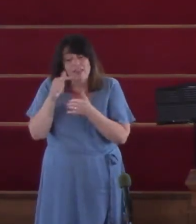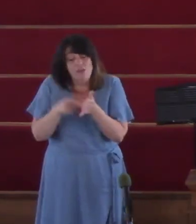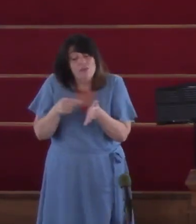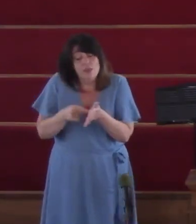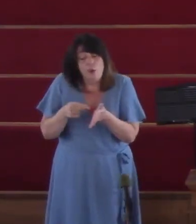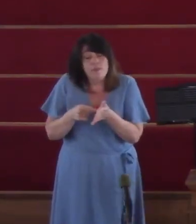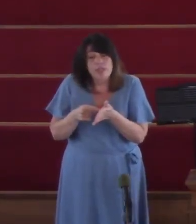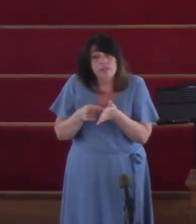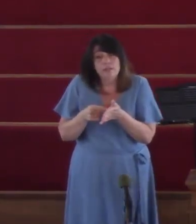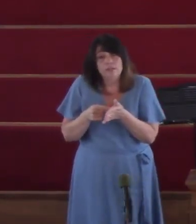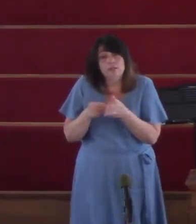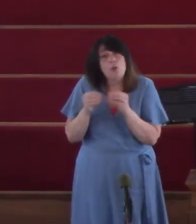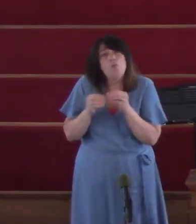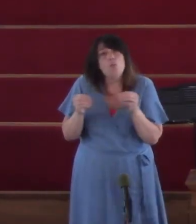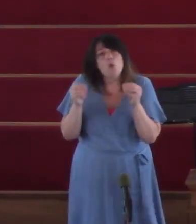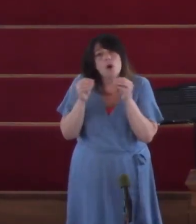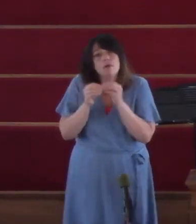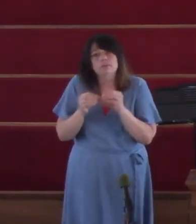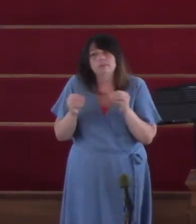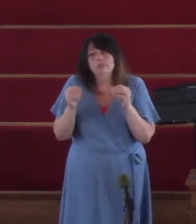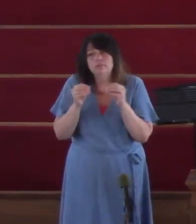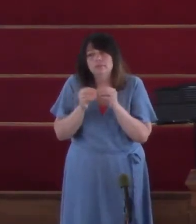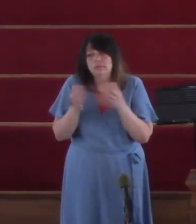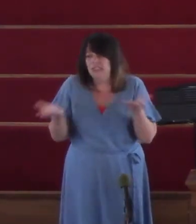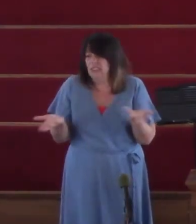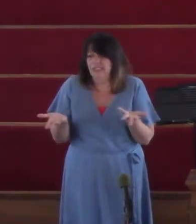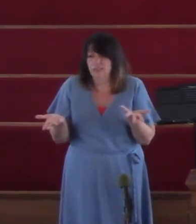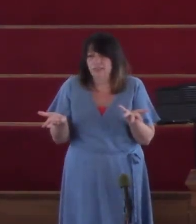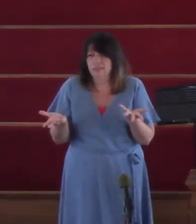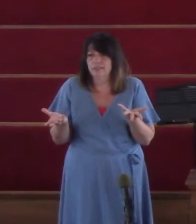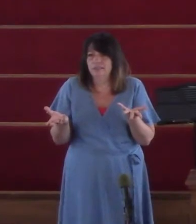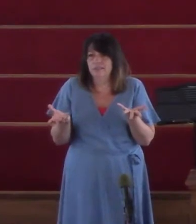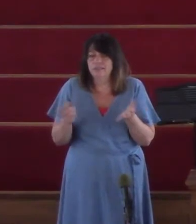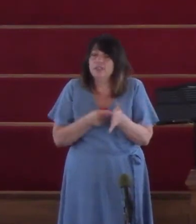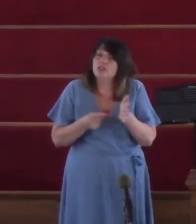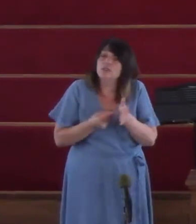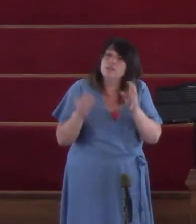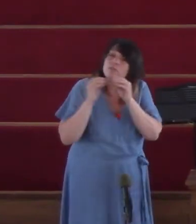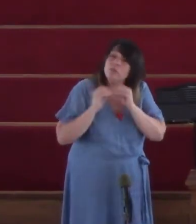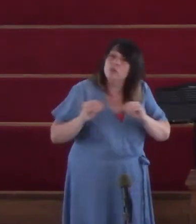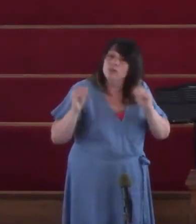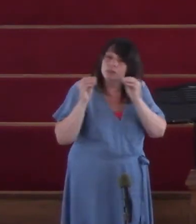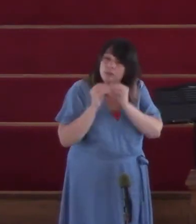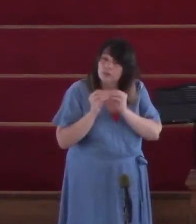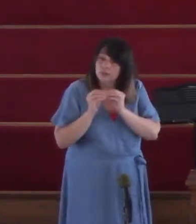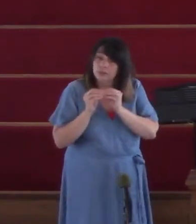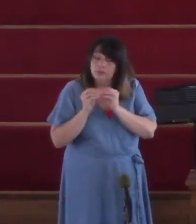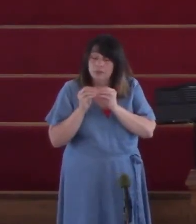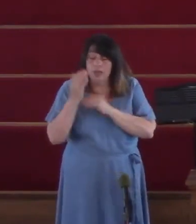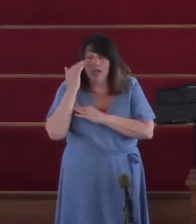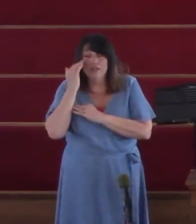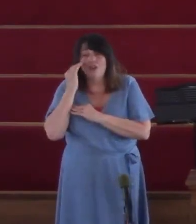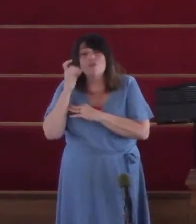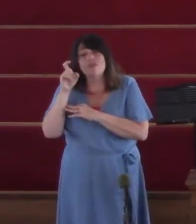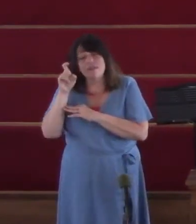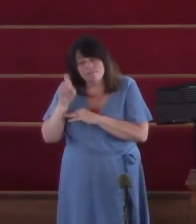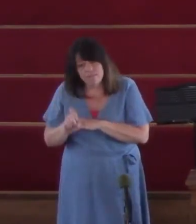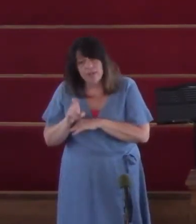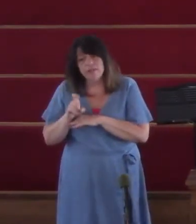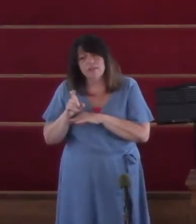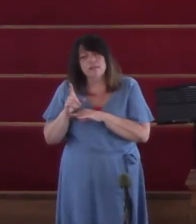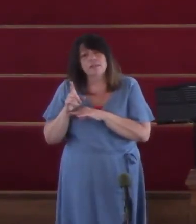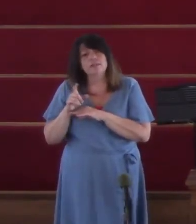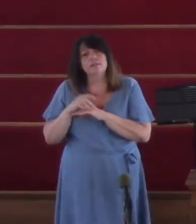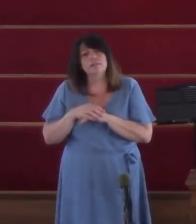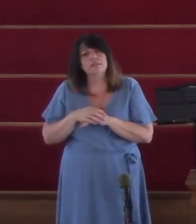something, something more. I thought of so many times. I knew that there had to be something more than the way